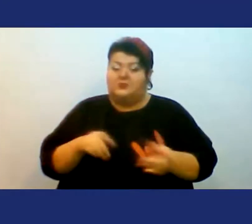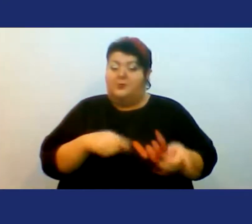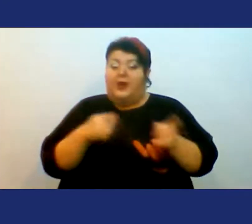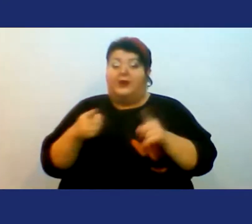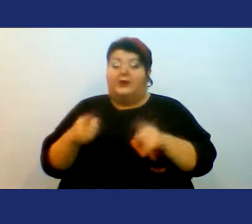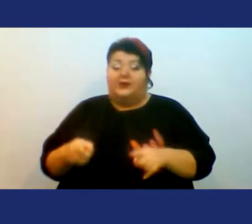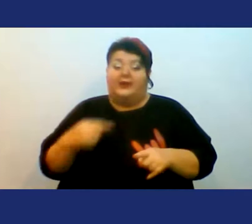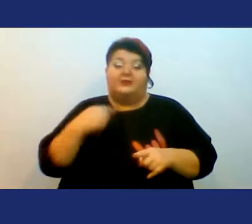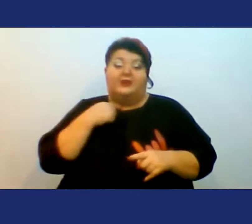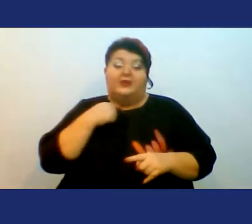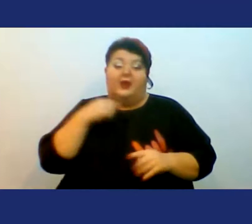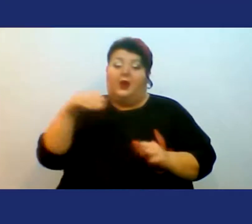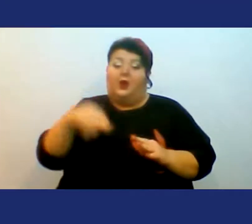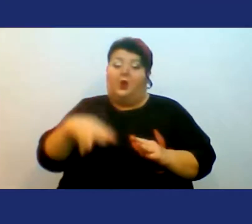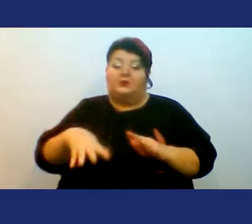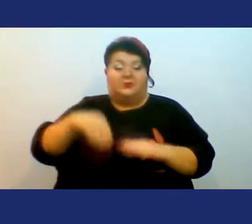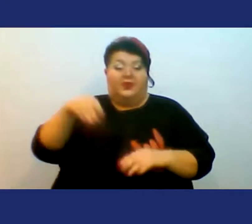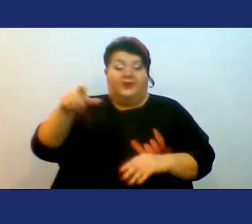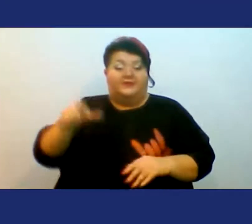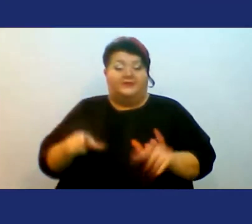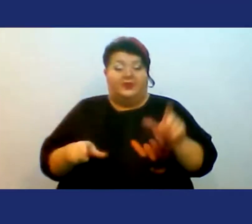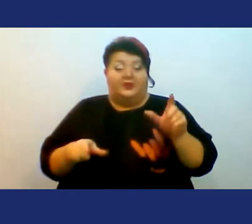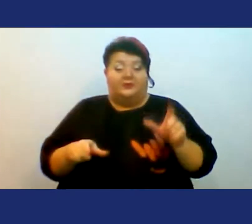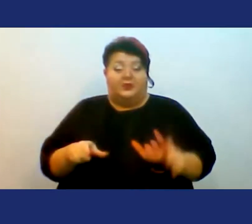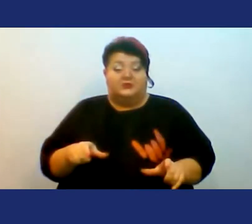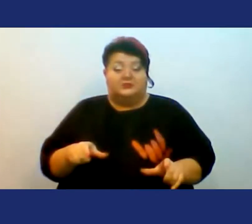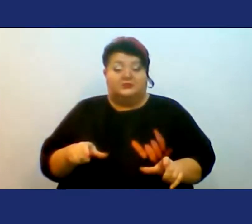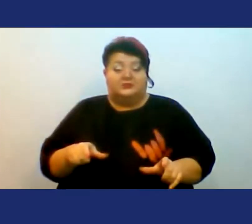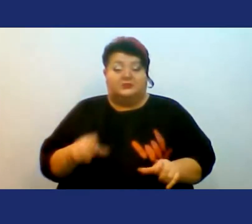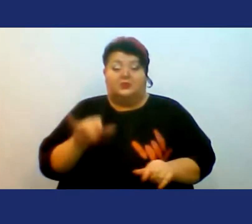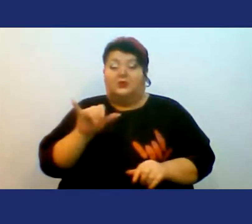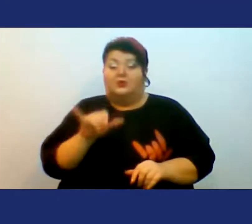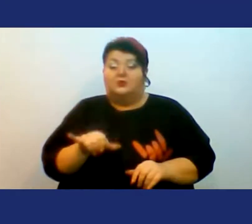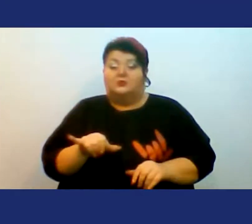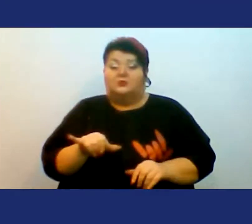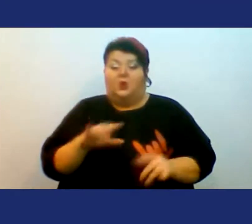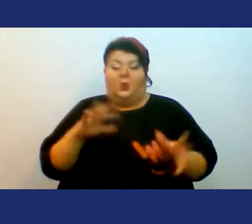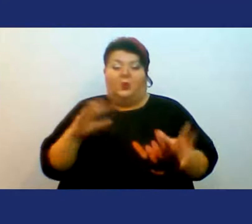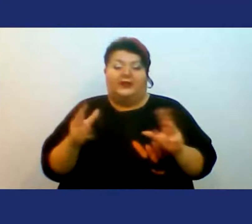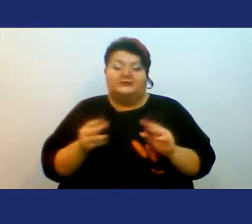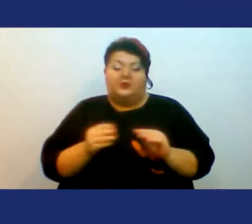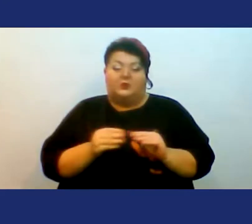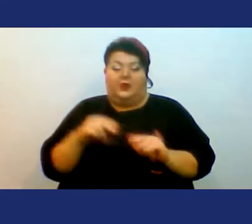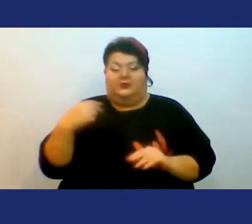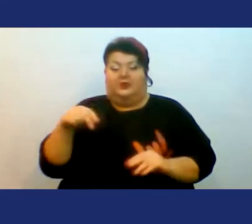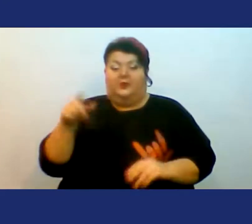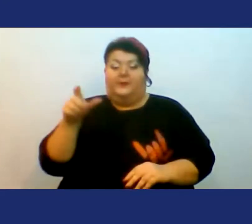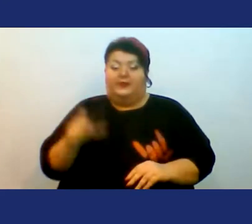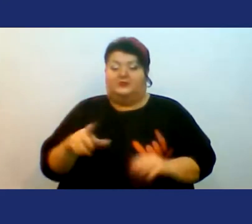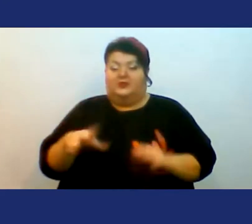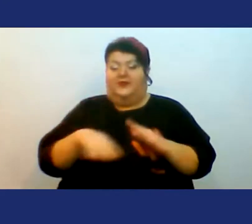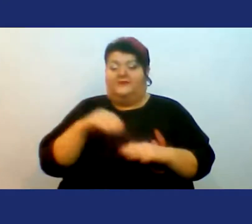in a way that would be more representative. And so the electors that are assigned to